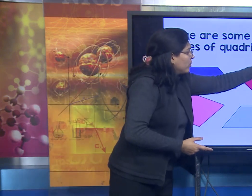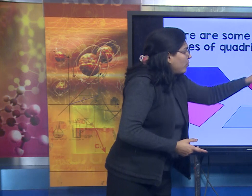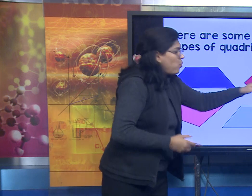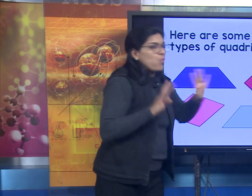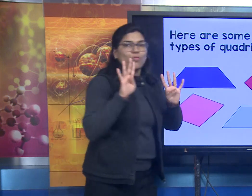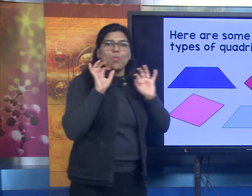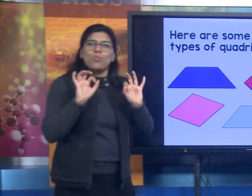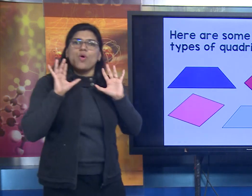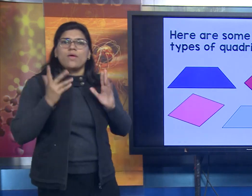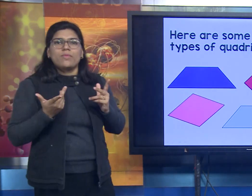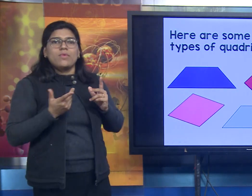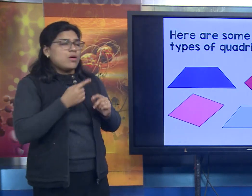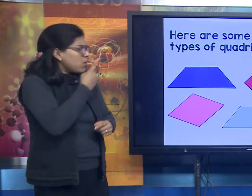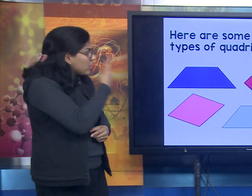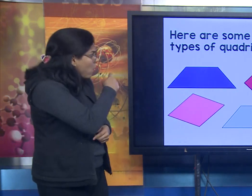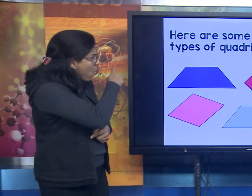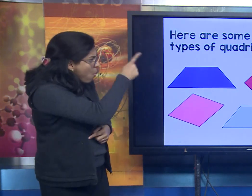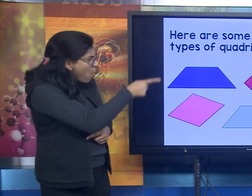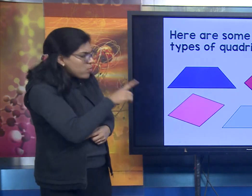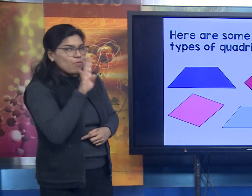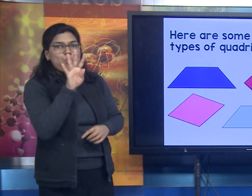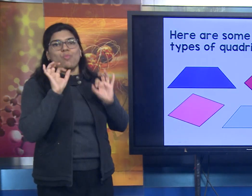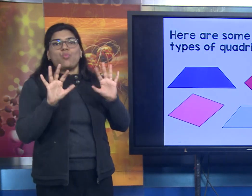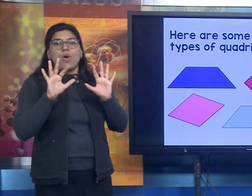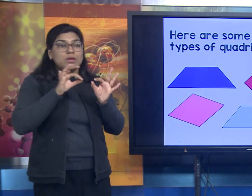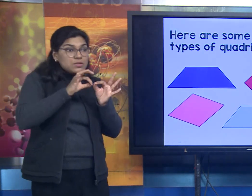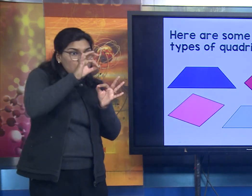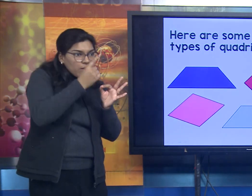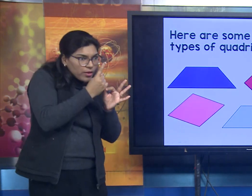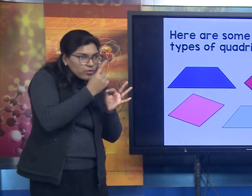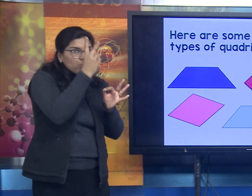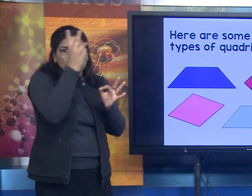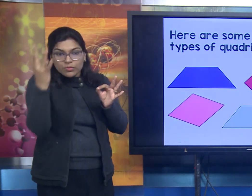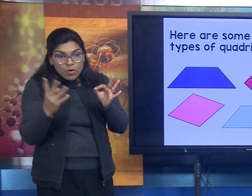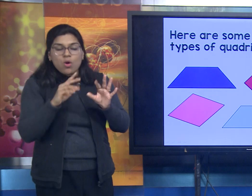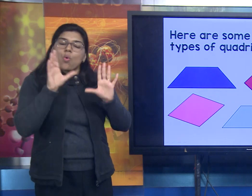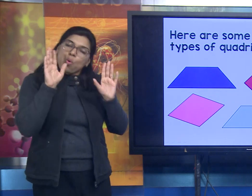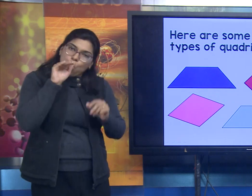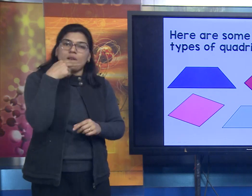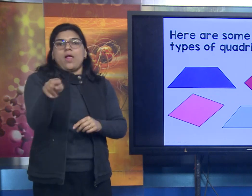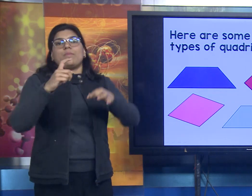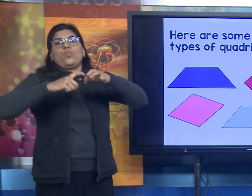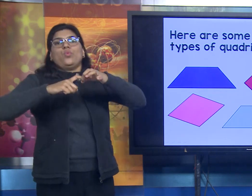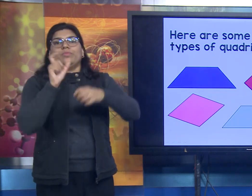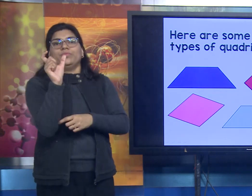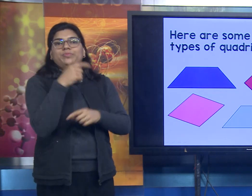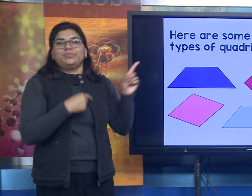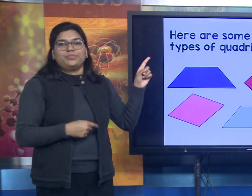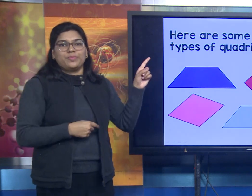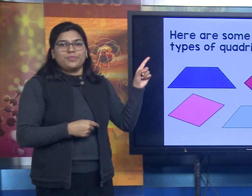2, 3, 4 sides. Yes, this is also quadrilateral. So all the images, they have different shapes, but sides, number of